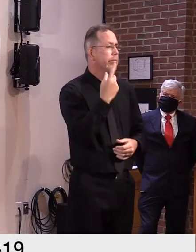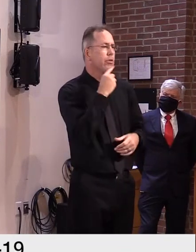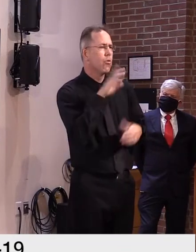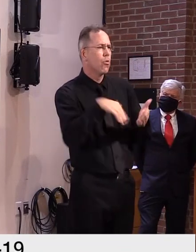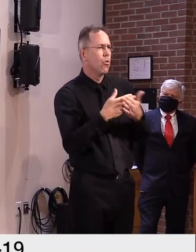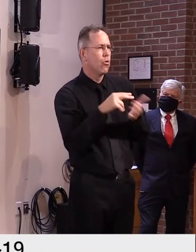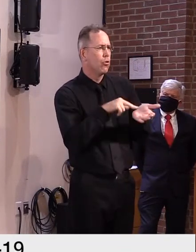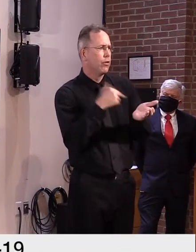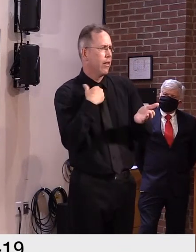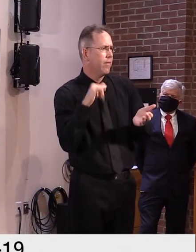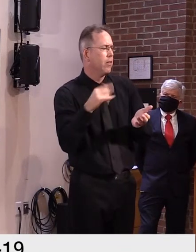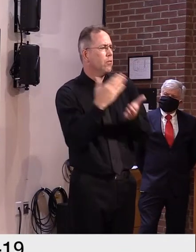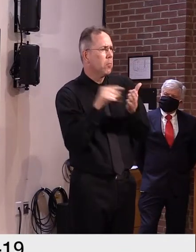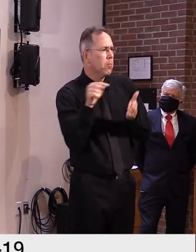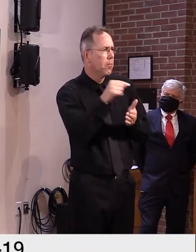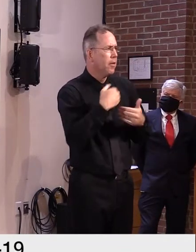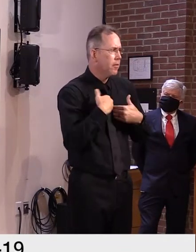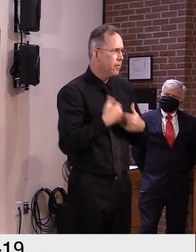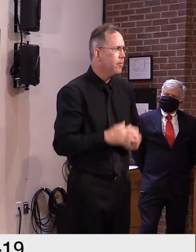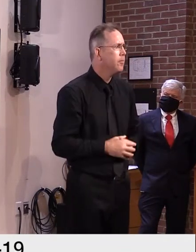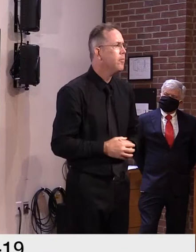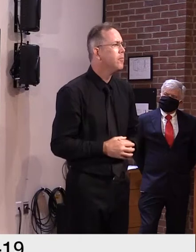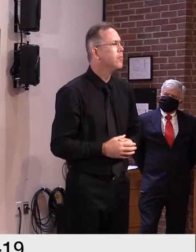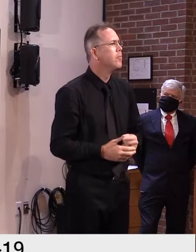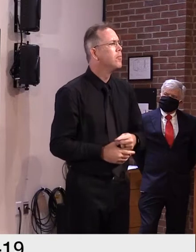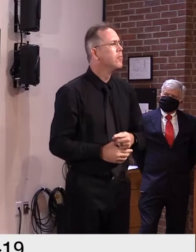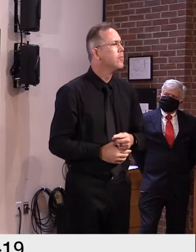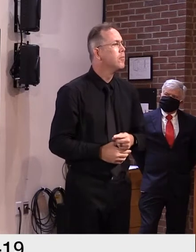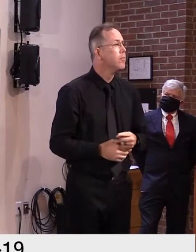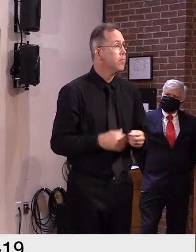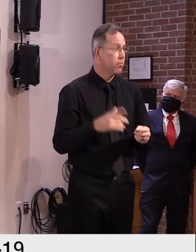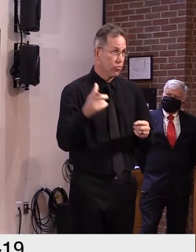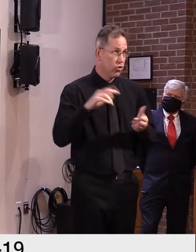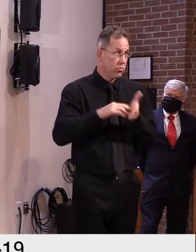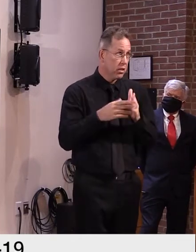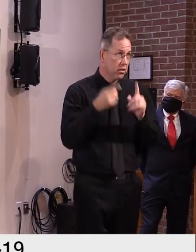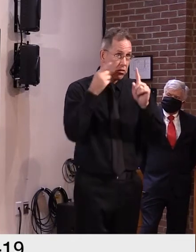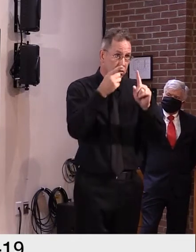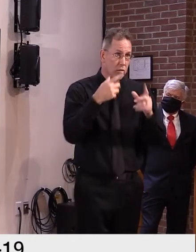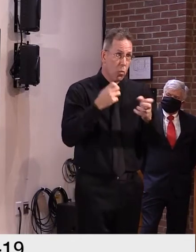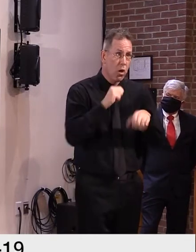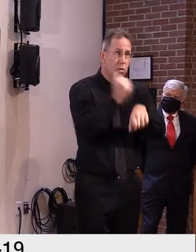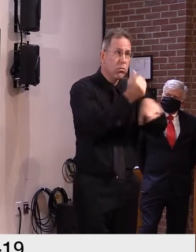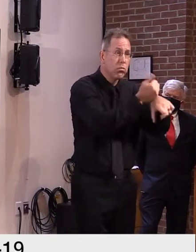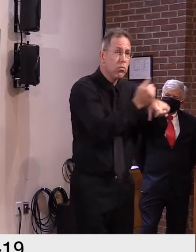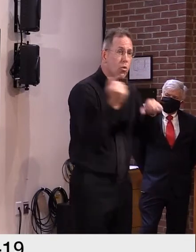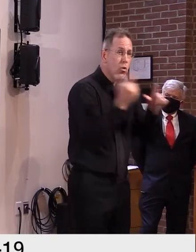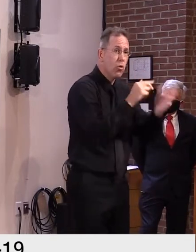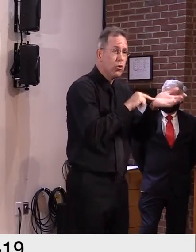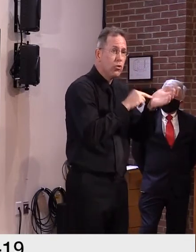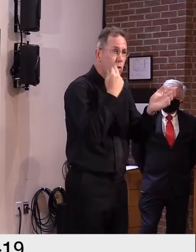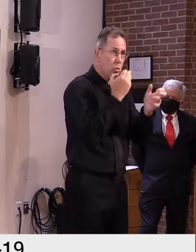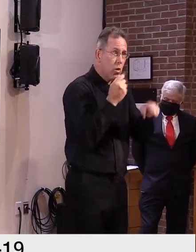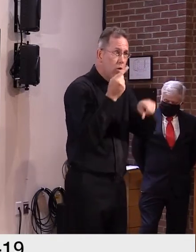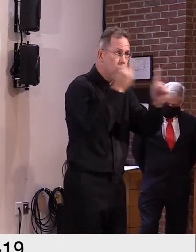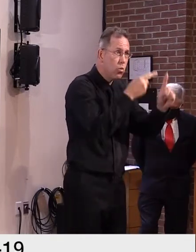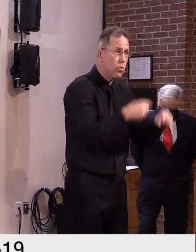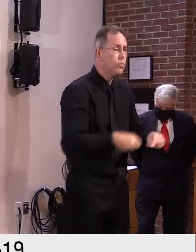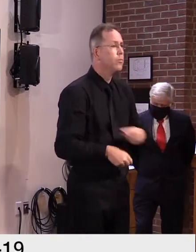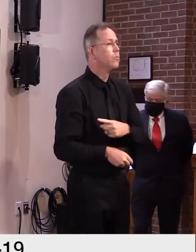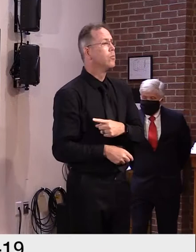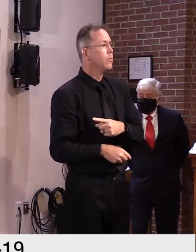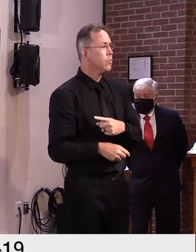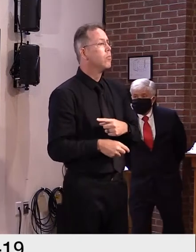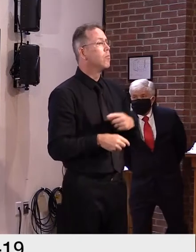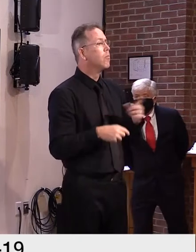intention to get all of them to all nursing homes? That was the federal government's intention, to provide it to